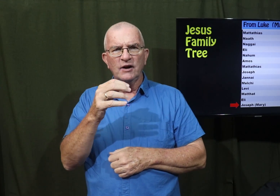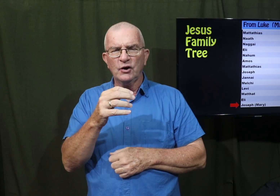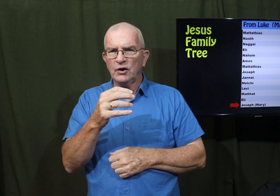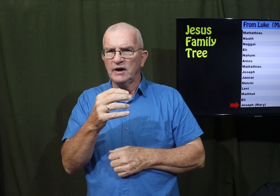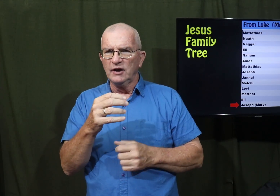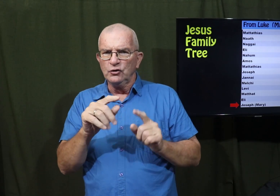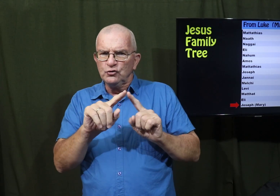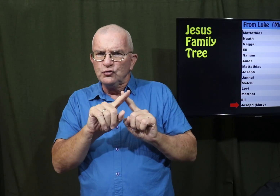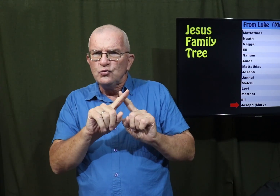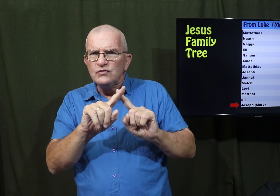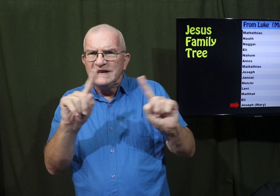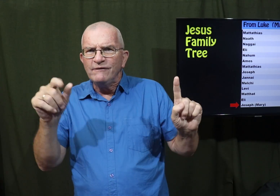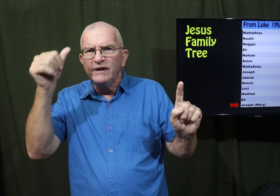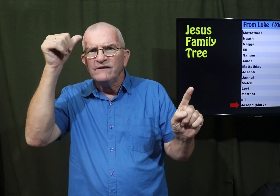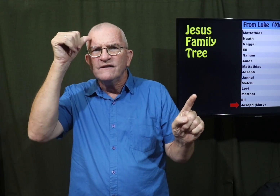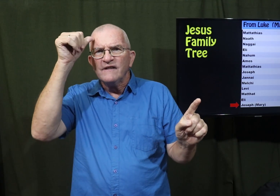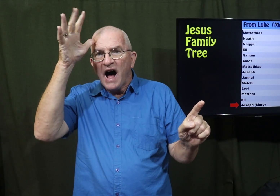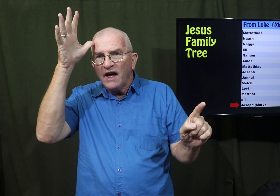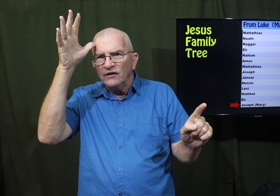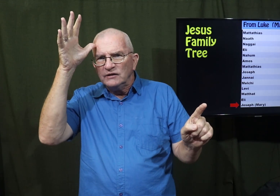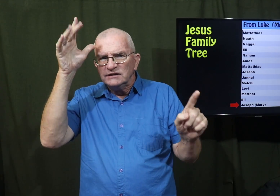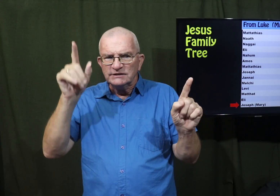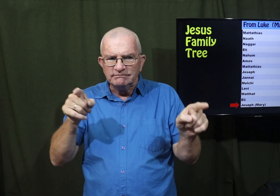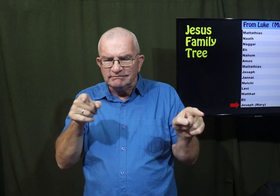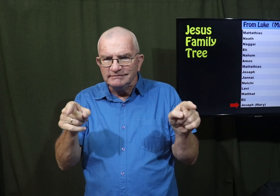and we have different fathers.